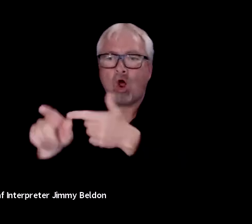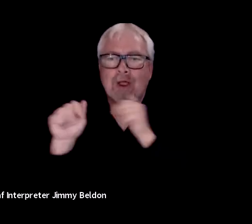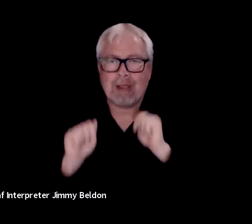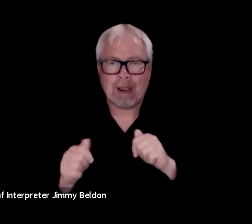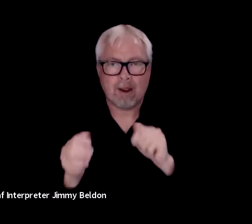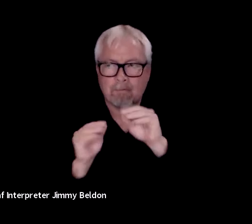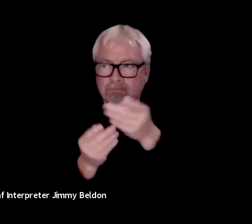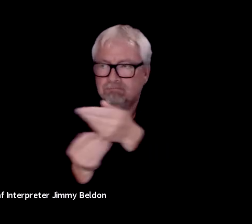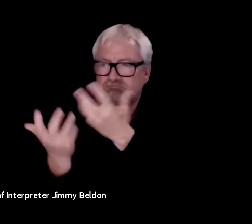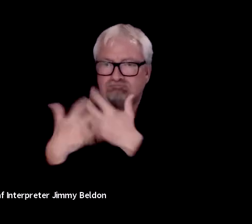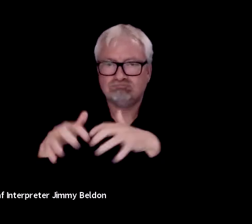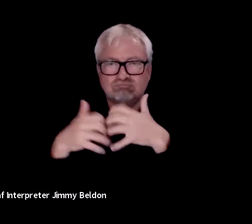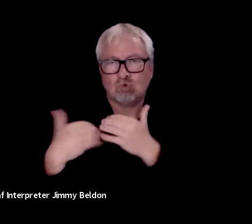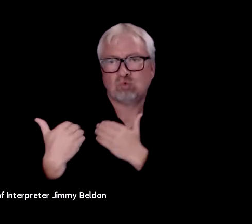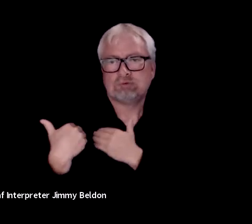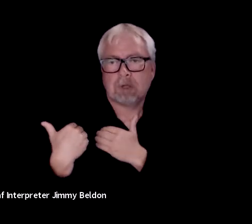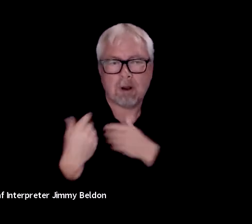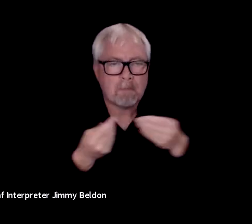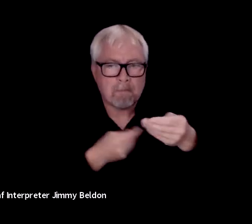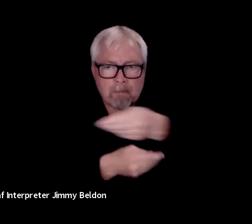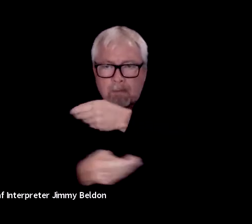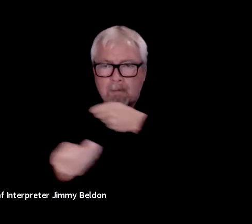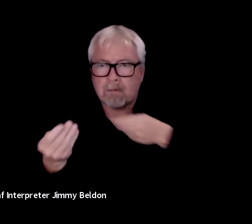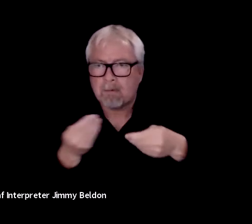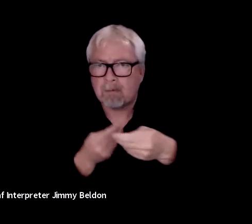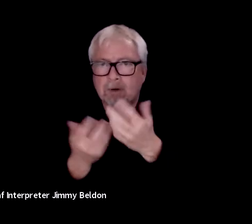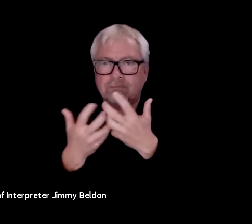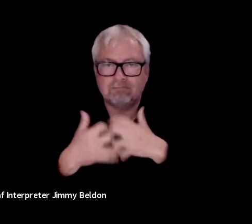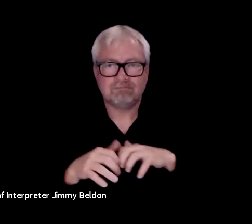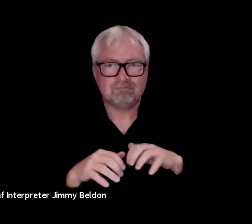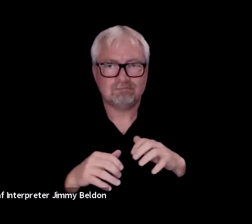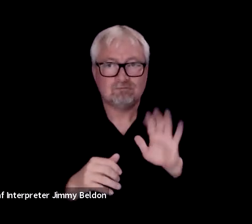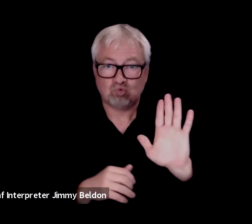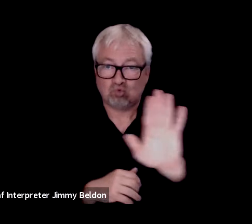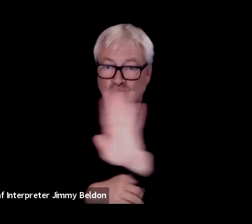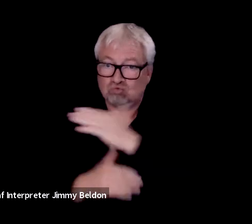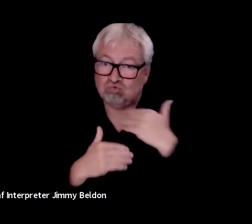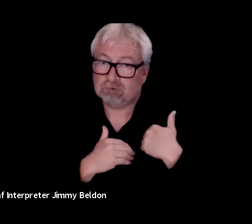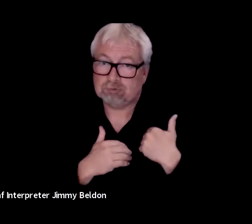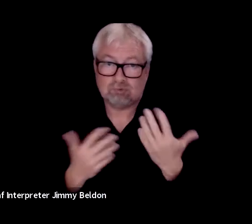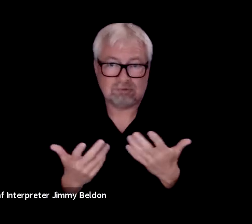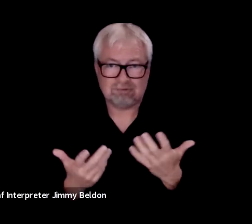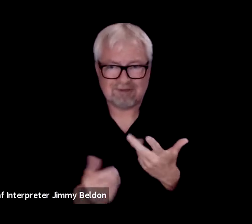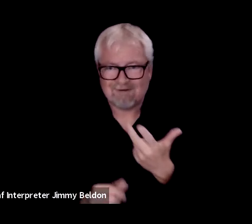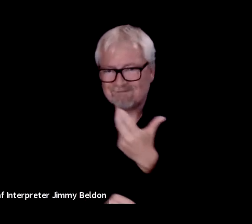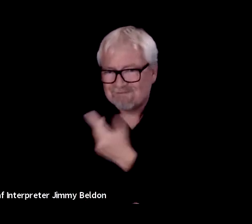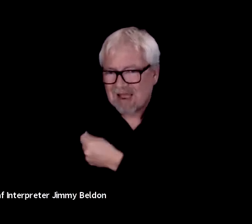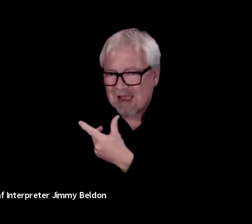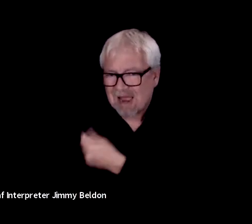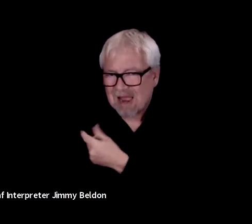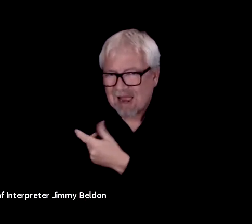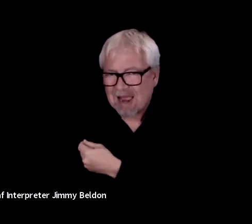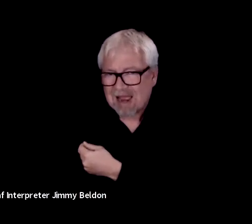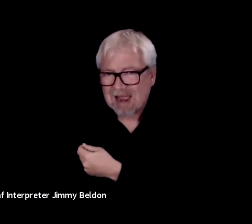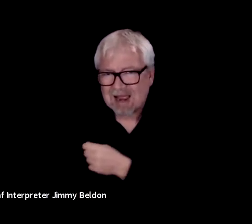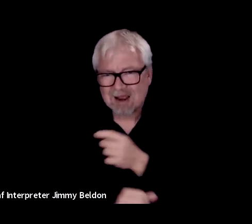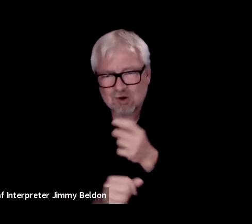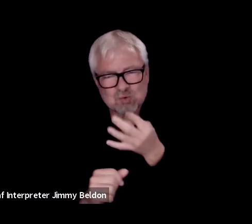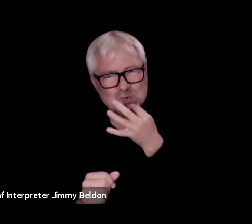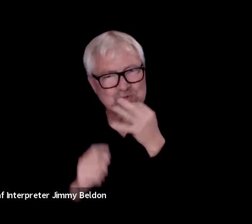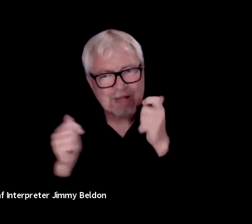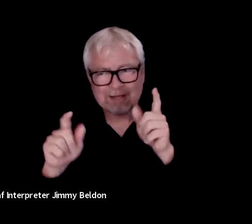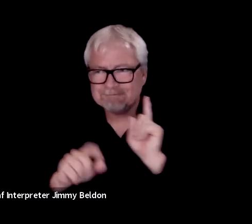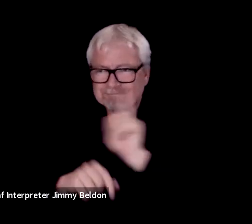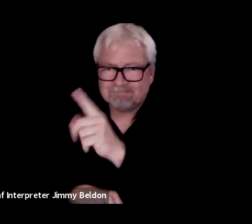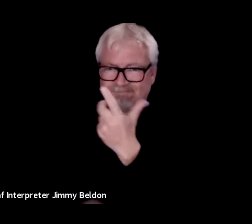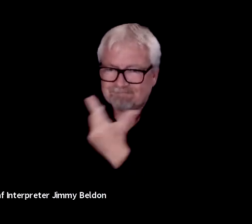That means getting vaccinated as soon as you can when you're eligible. And it means going back to some of those things we'd like to be done with, but are as important now